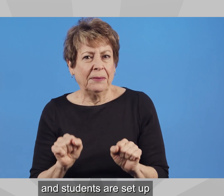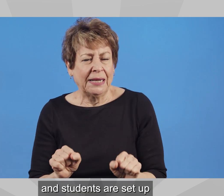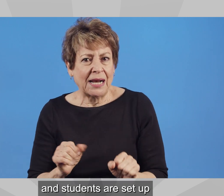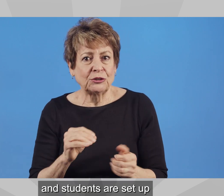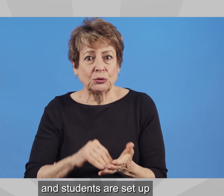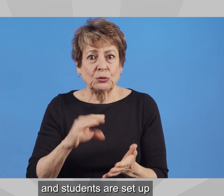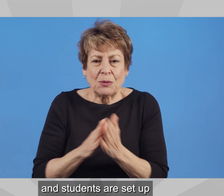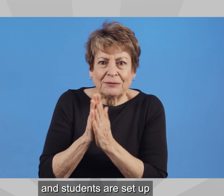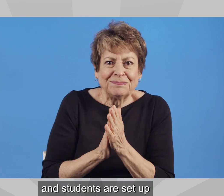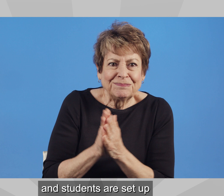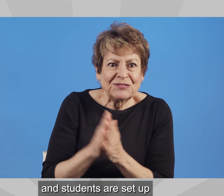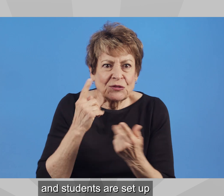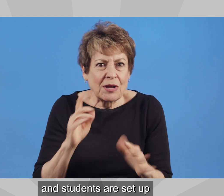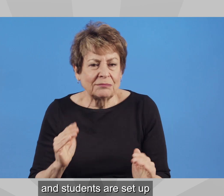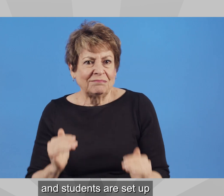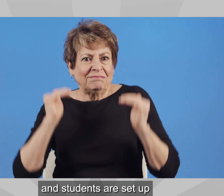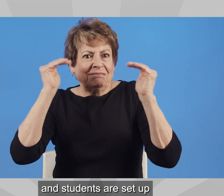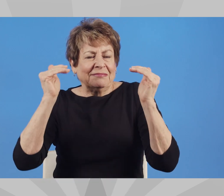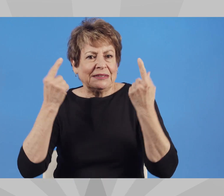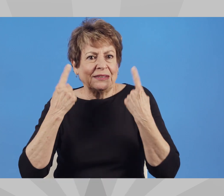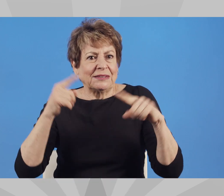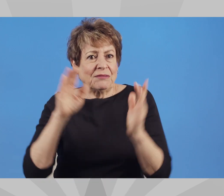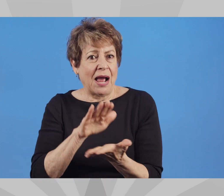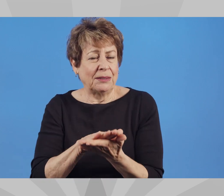and students are set up for academic success.